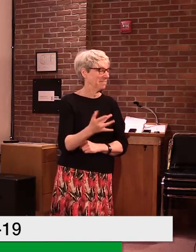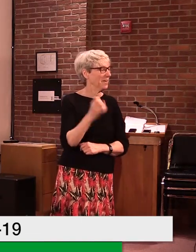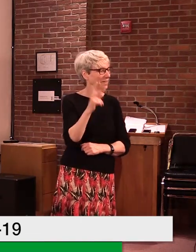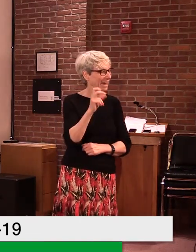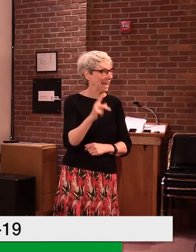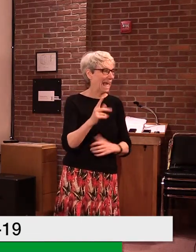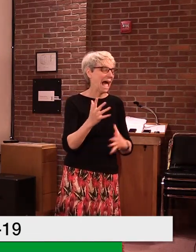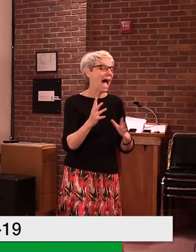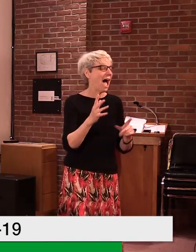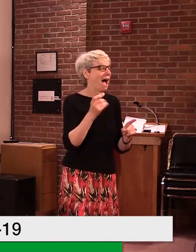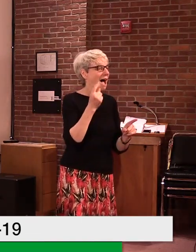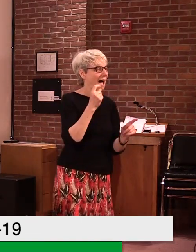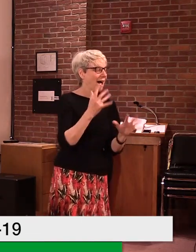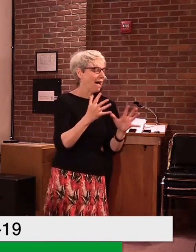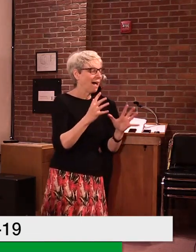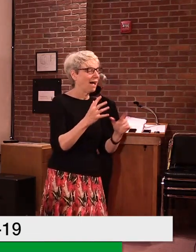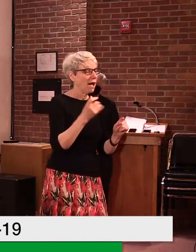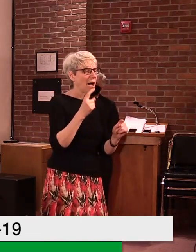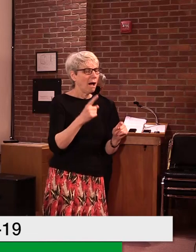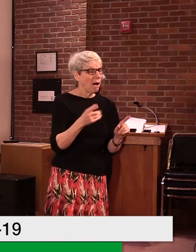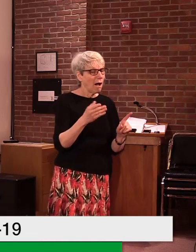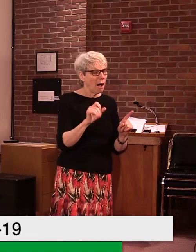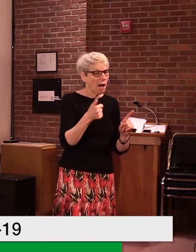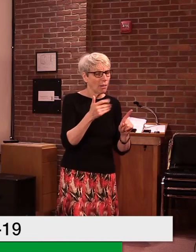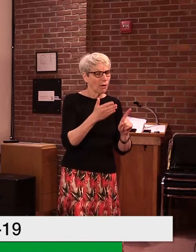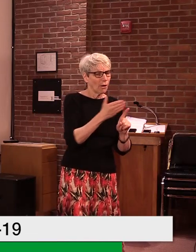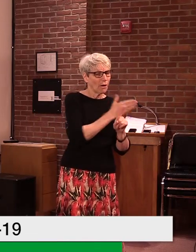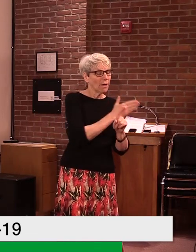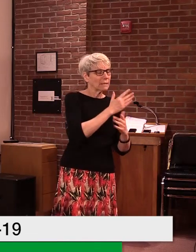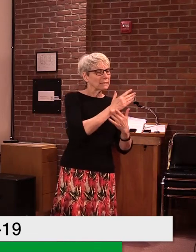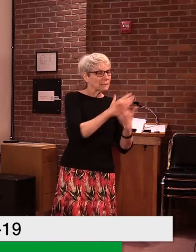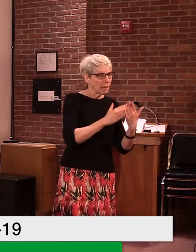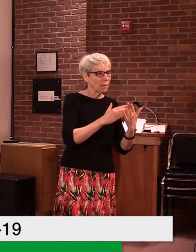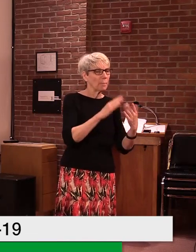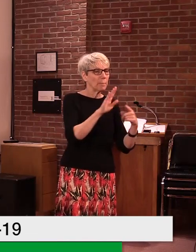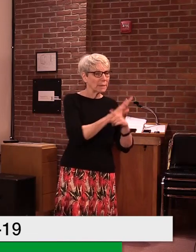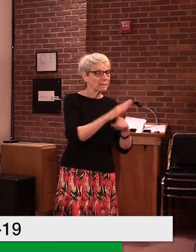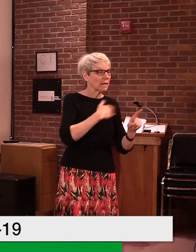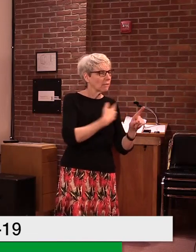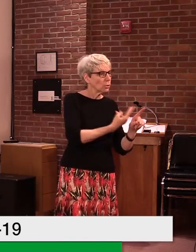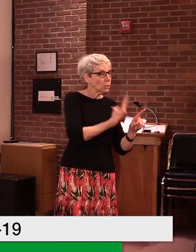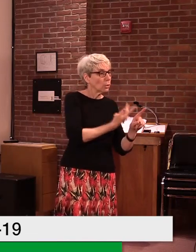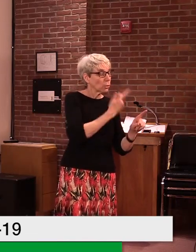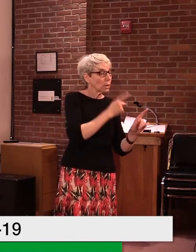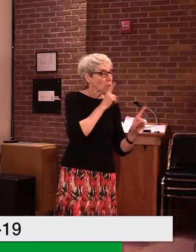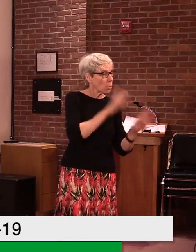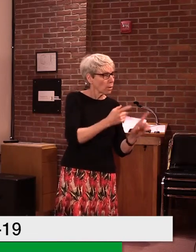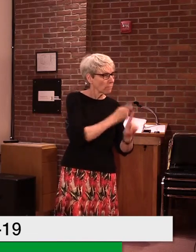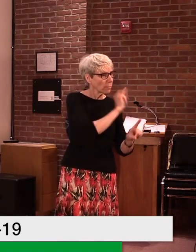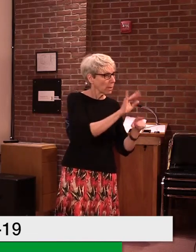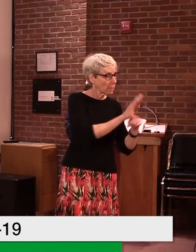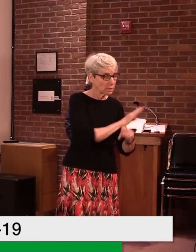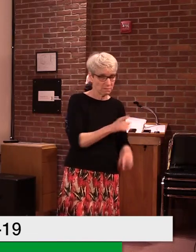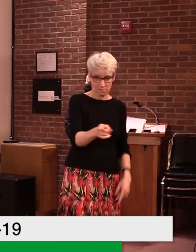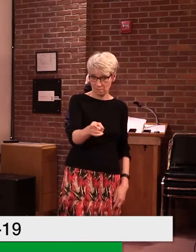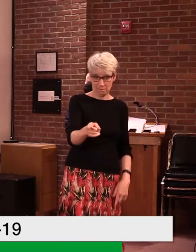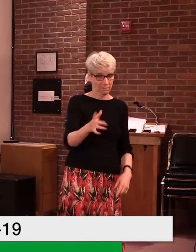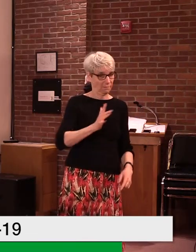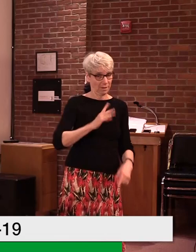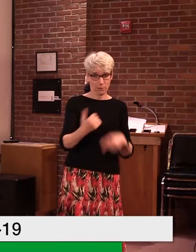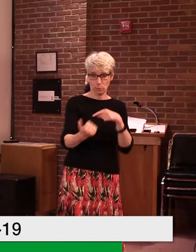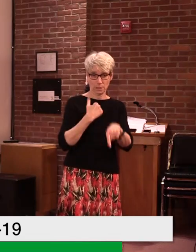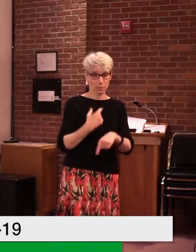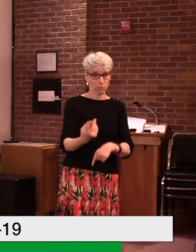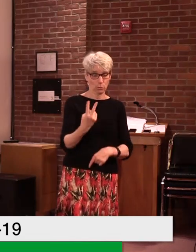Sure, but some, like I said, some outlets have two or three people from their outlets, but regardless. You can have two or three from your outlet as well, Steve.